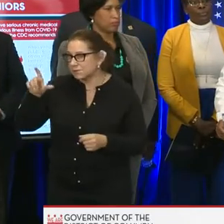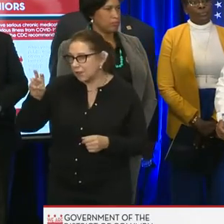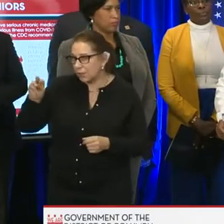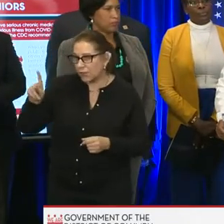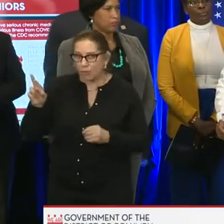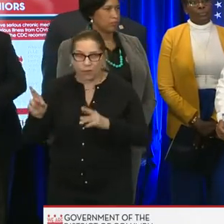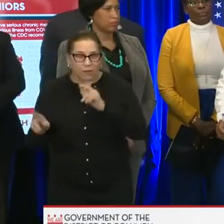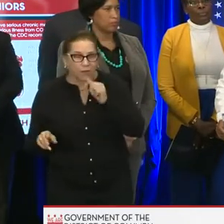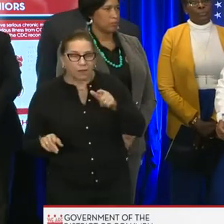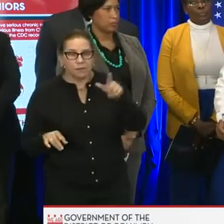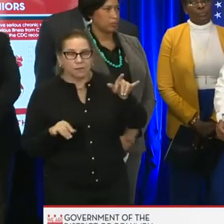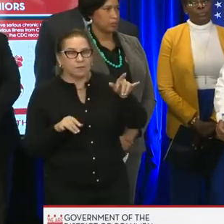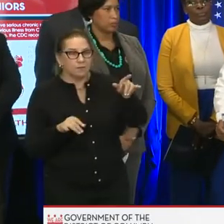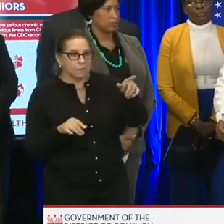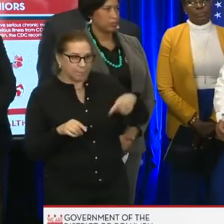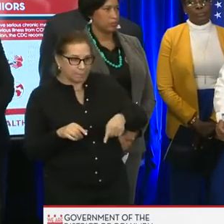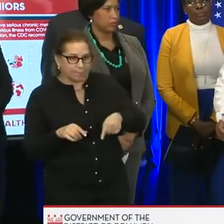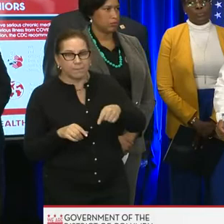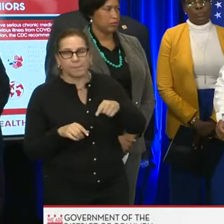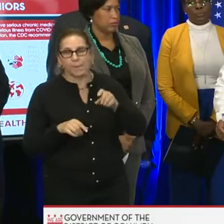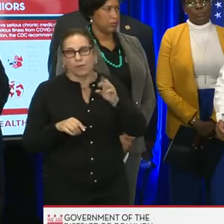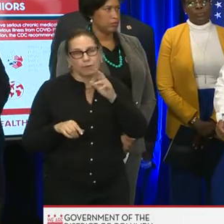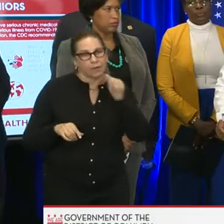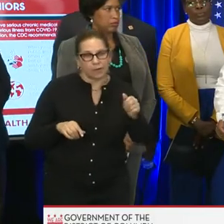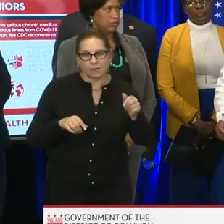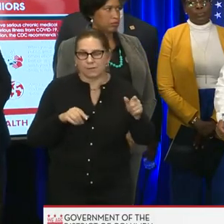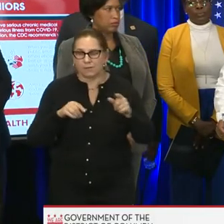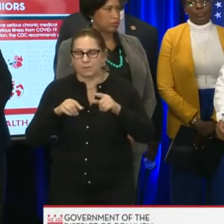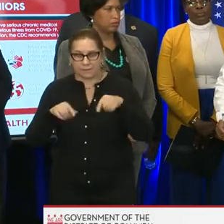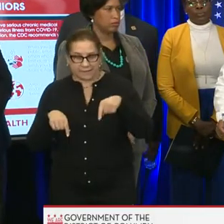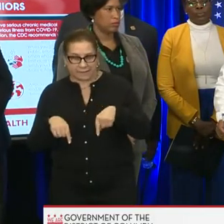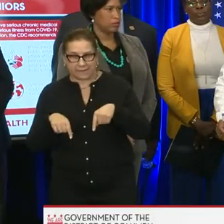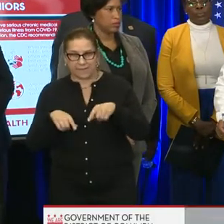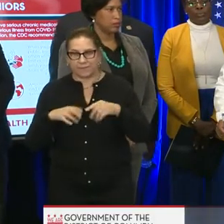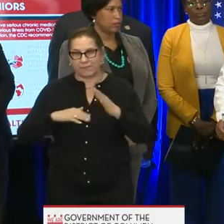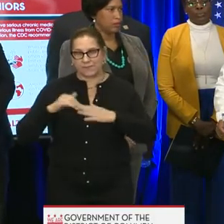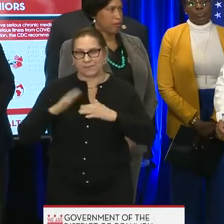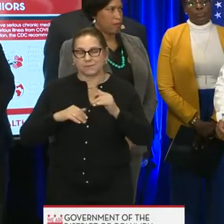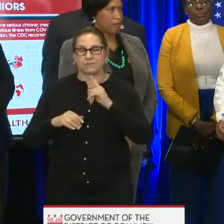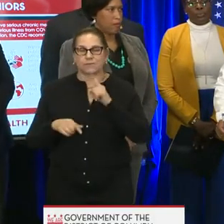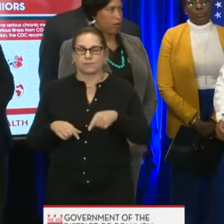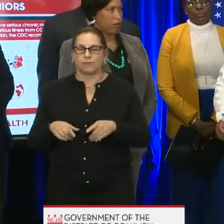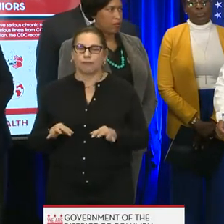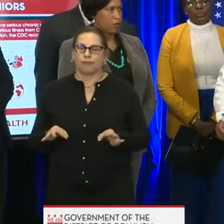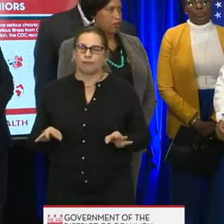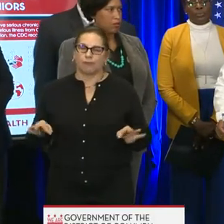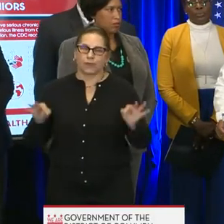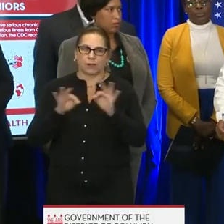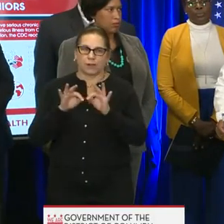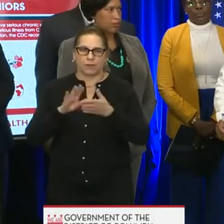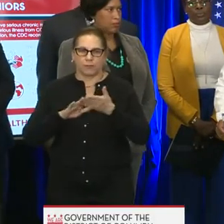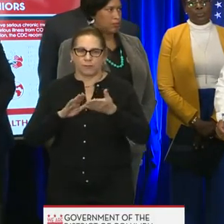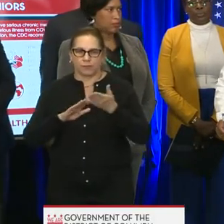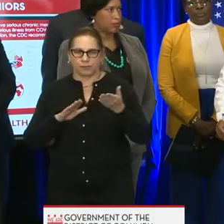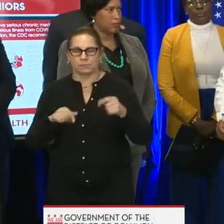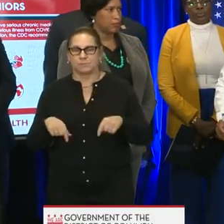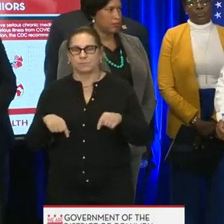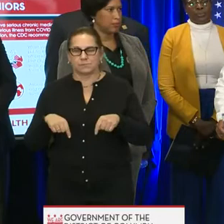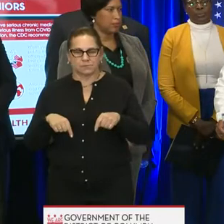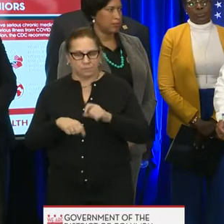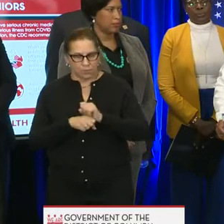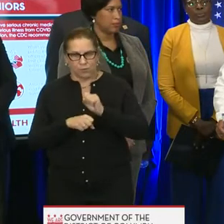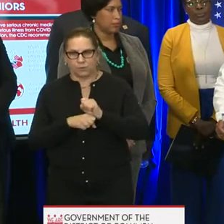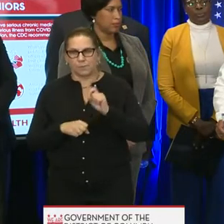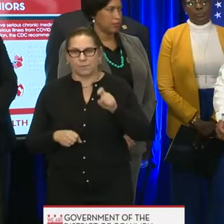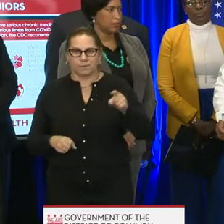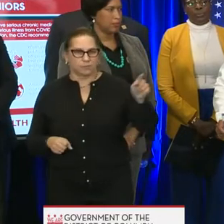come into a public facility to maintain critical operations. We will update our telework guidance as